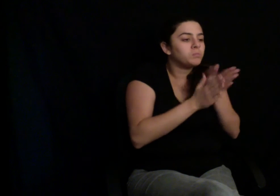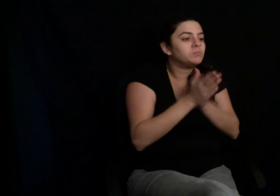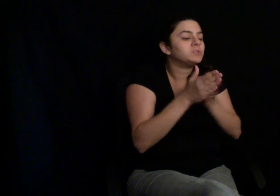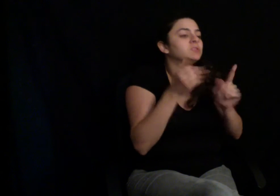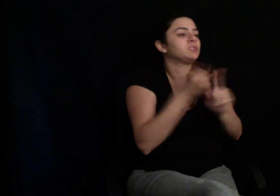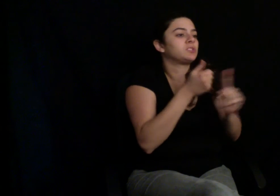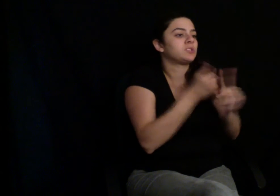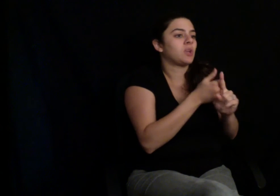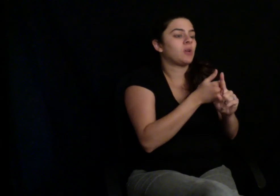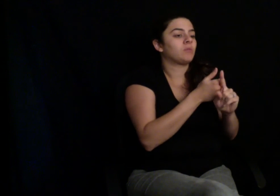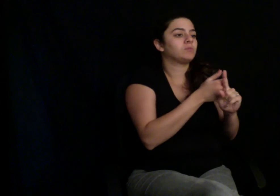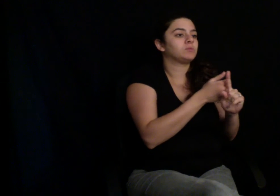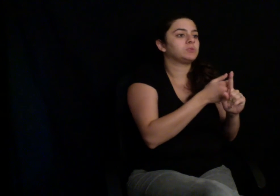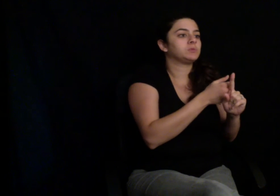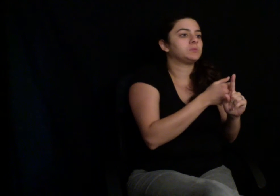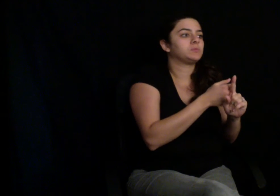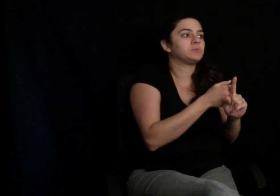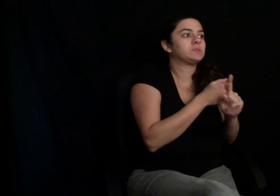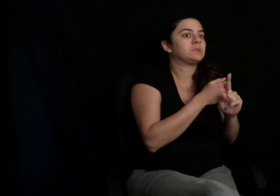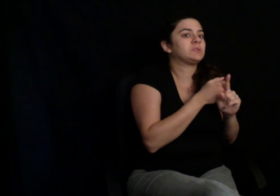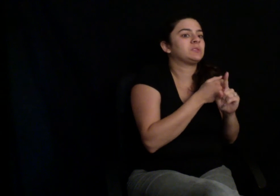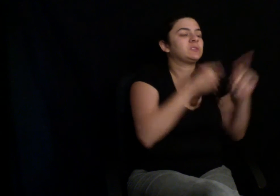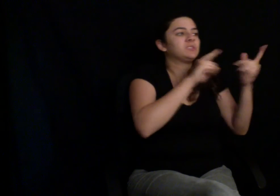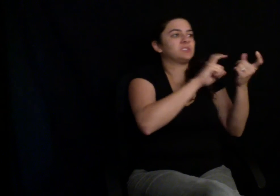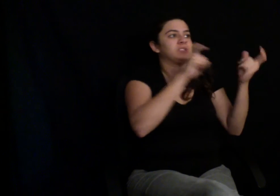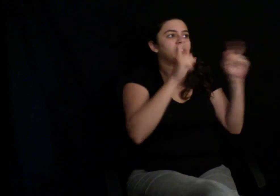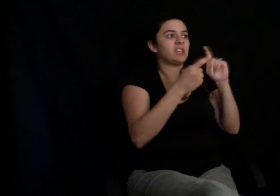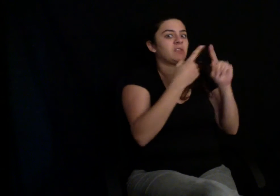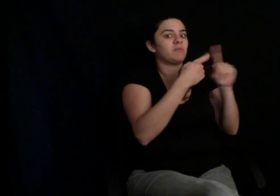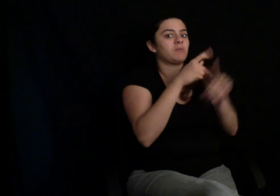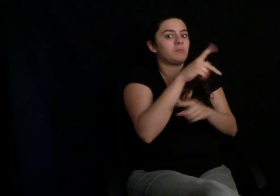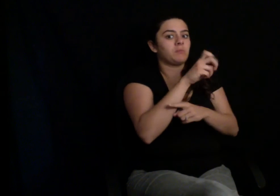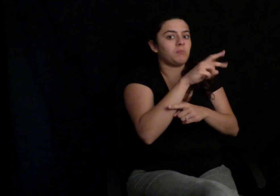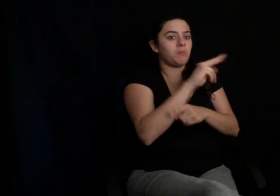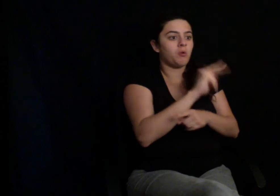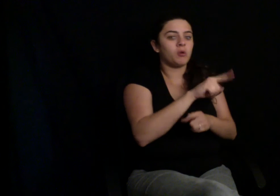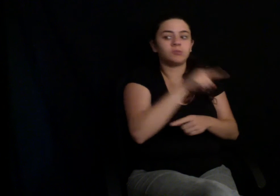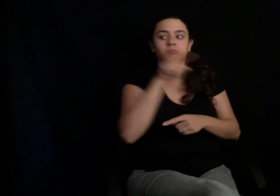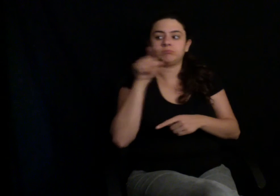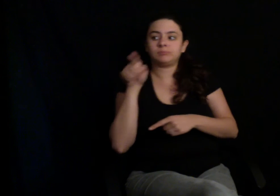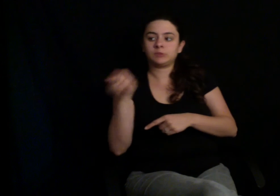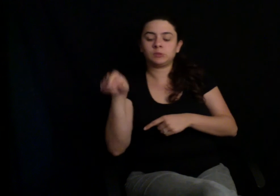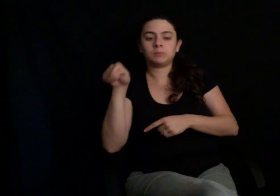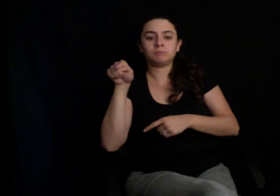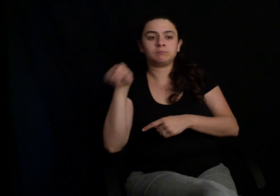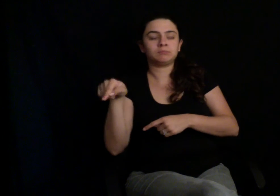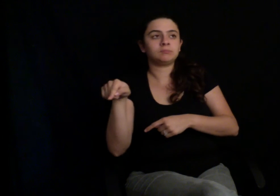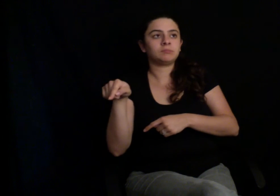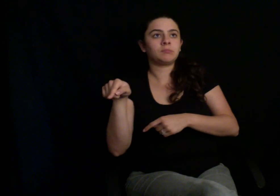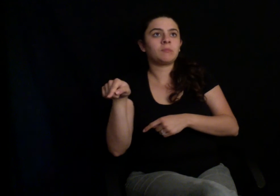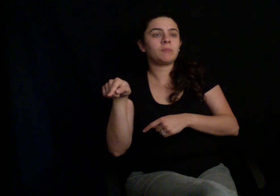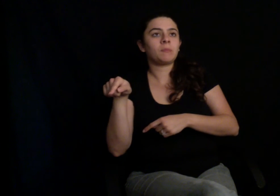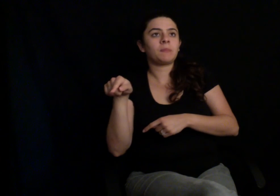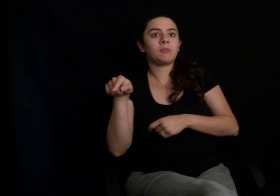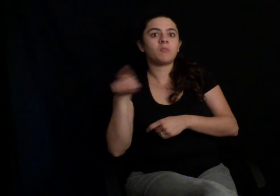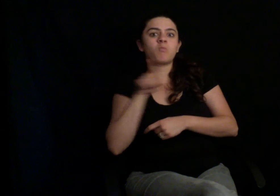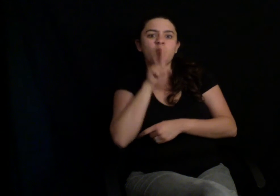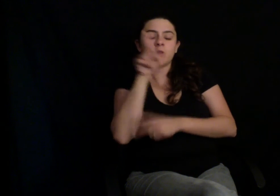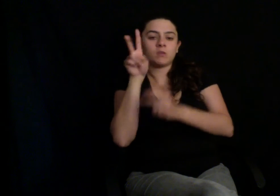figured that maybe if you abstain for a period of time and your blood serum testosterone levels go up, but not only that kind of pseudo bro science crap, but we